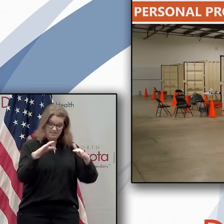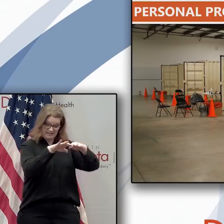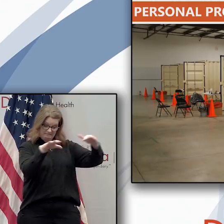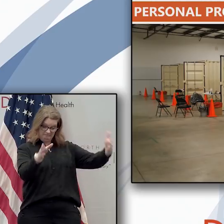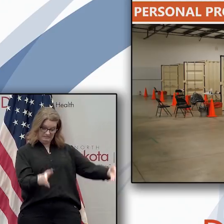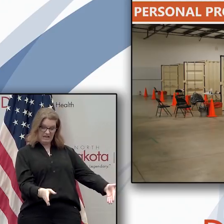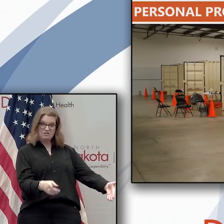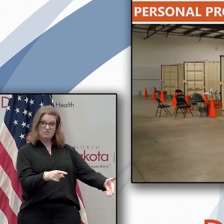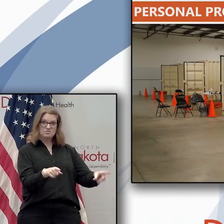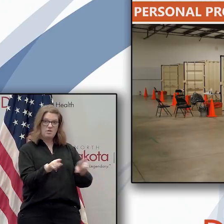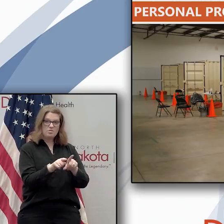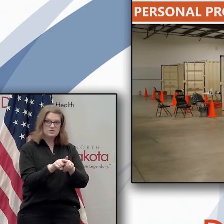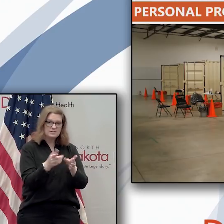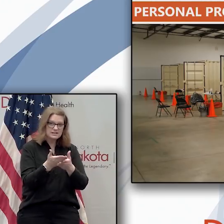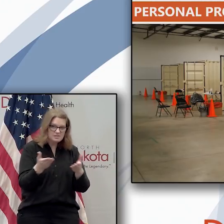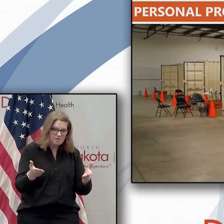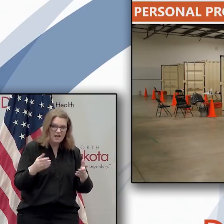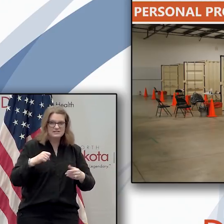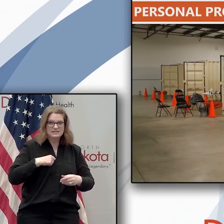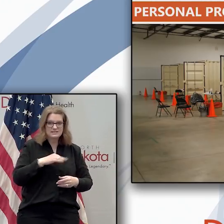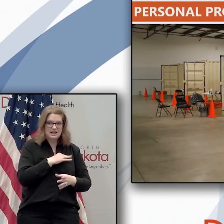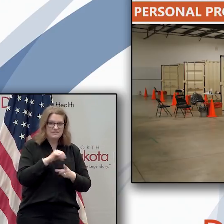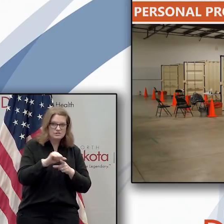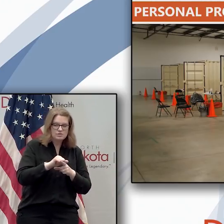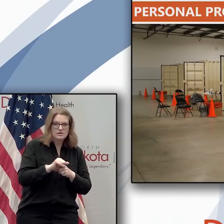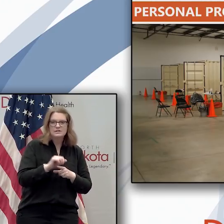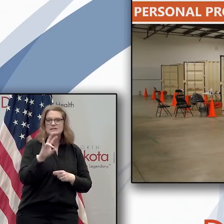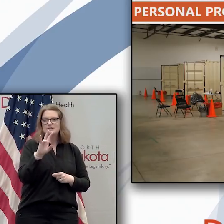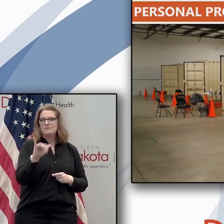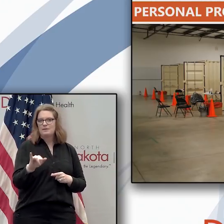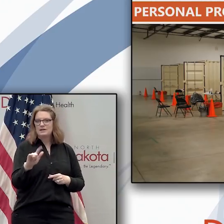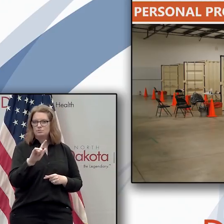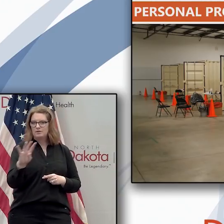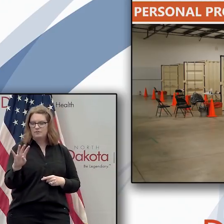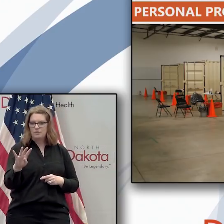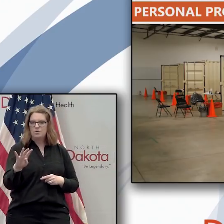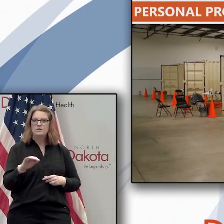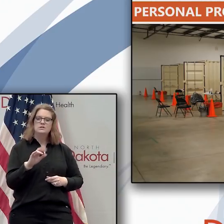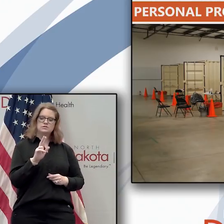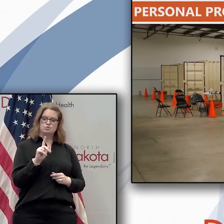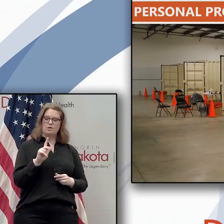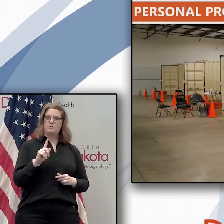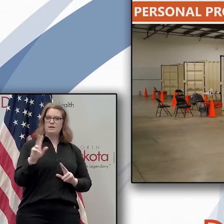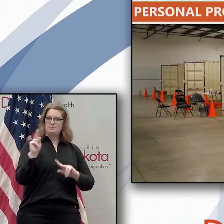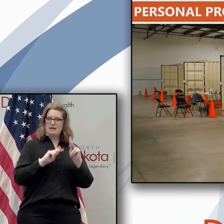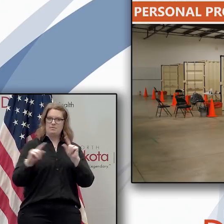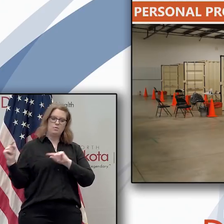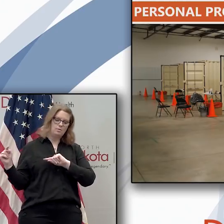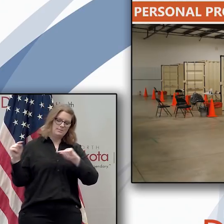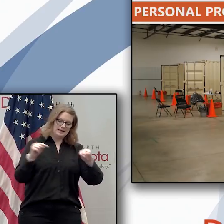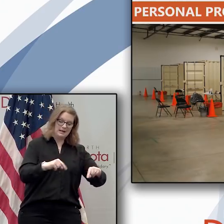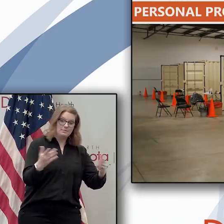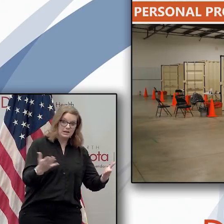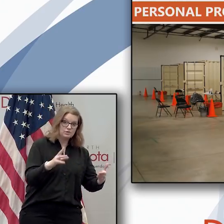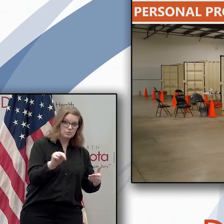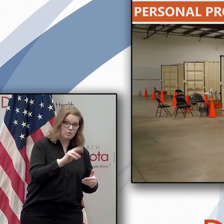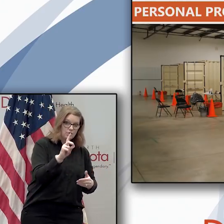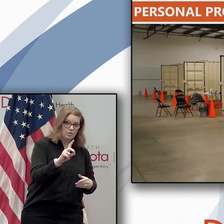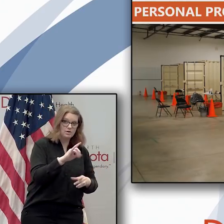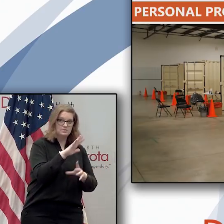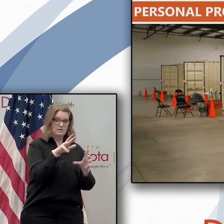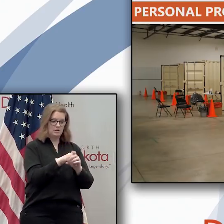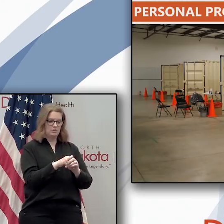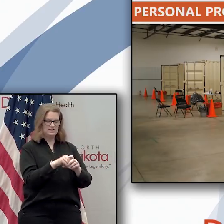containers, but also the supplies and the trained staff, 7 by 24, so 23 personnel coming to North Dakota as part of